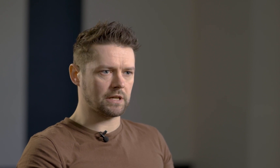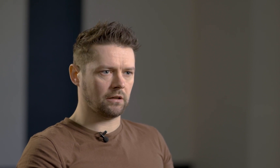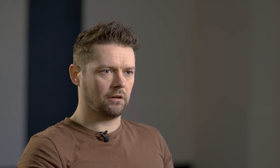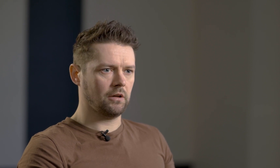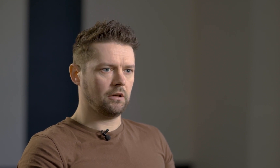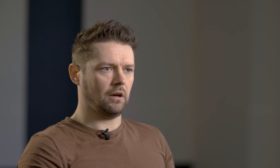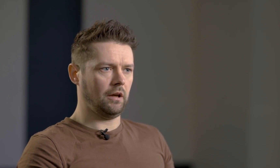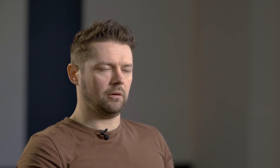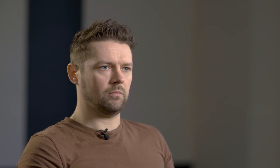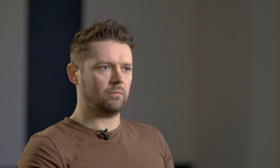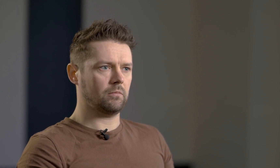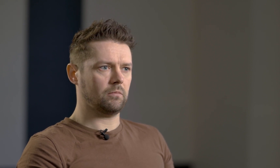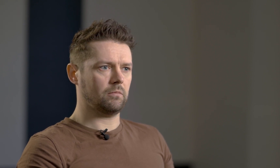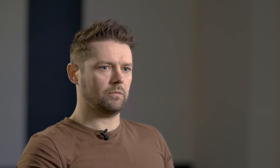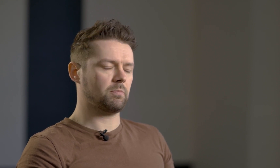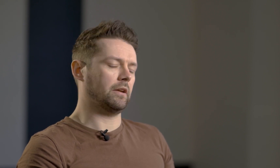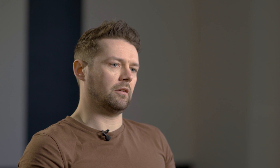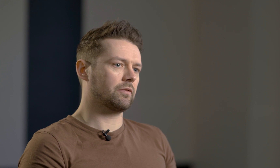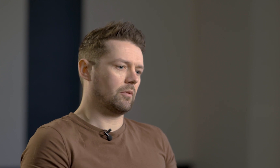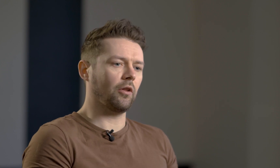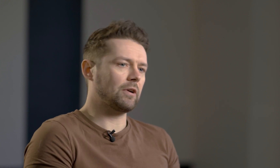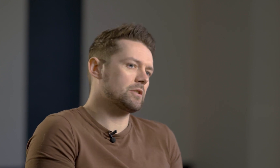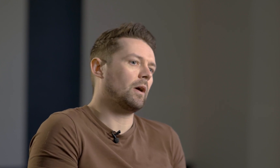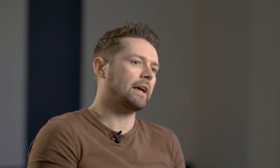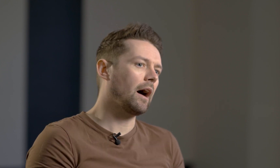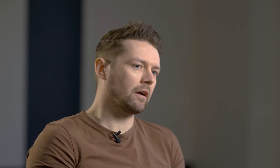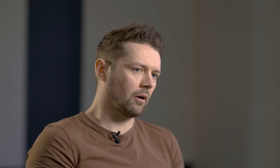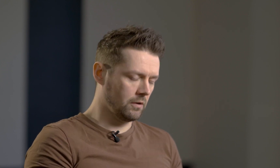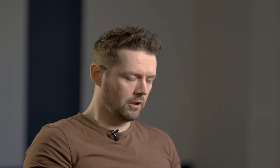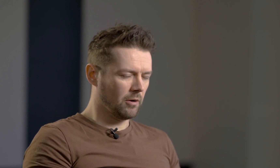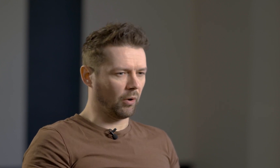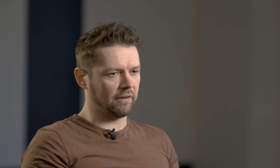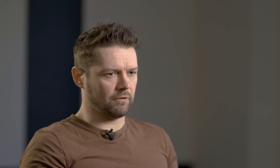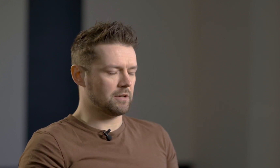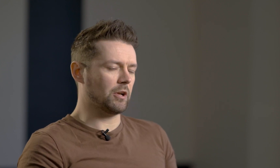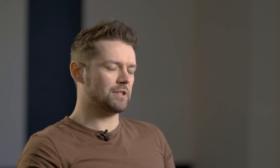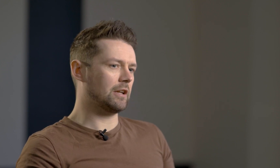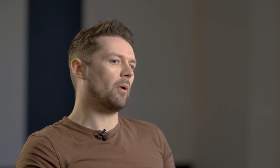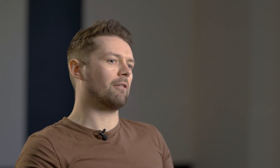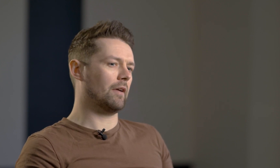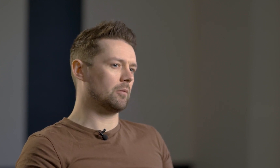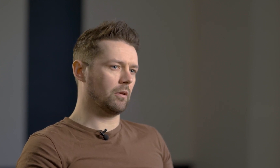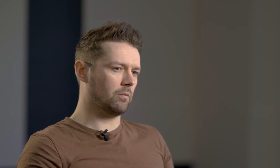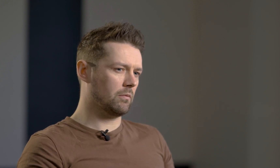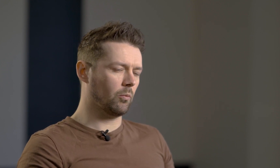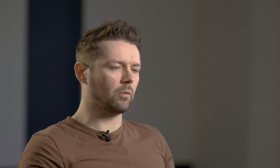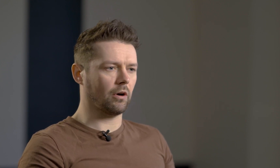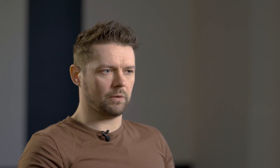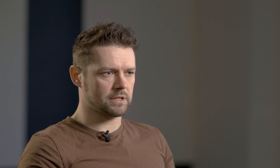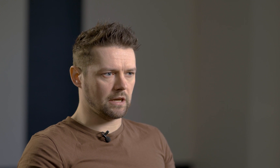emergency. There's plenty of other reasons why you can't go, but if there is an emergency and you are available, we would always say